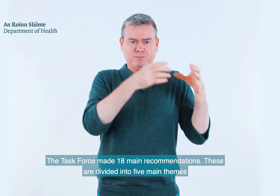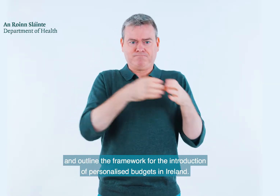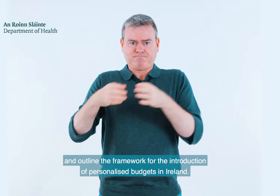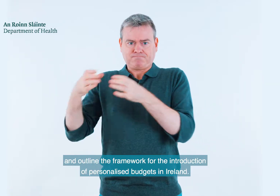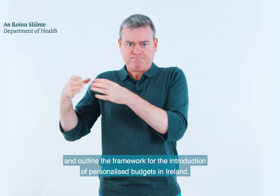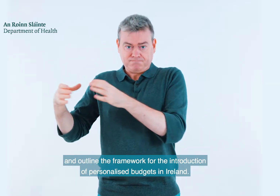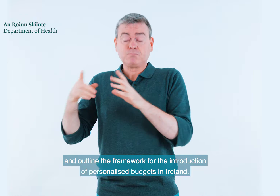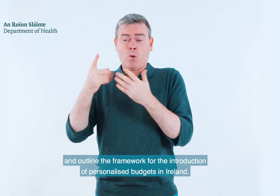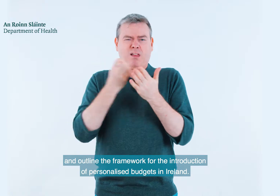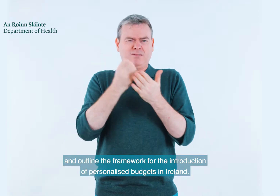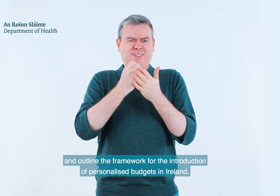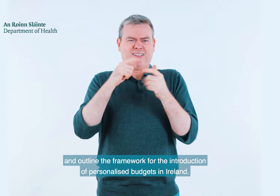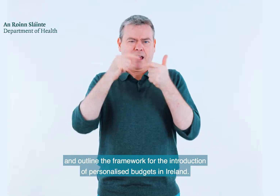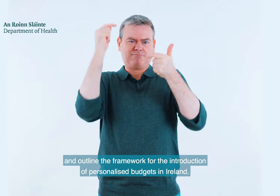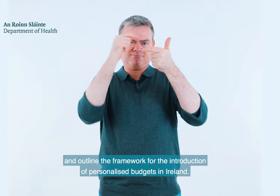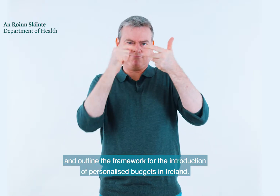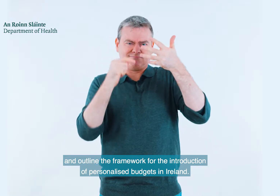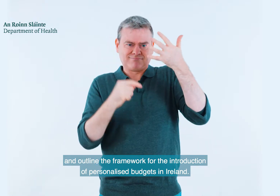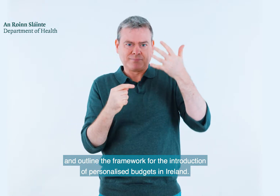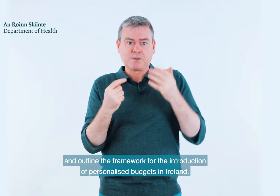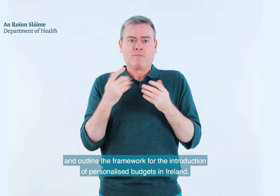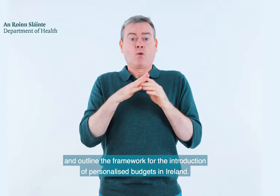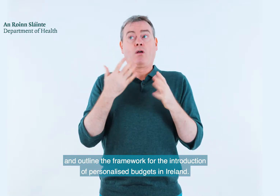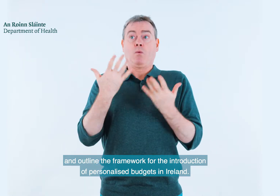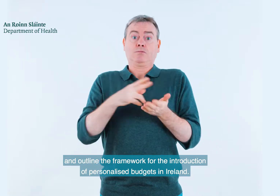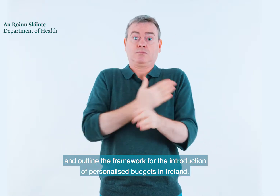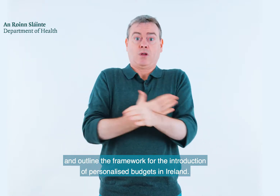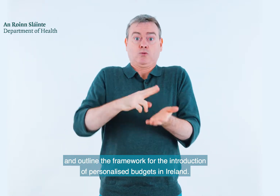and outline the framework for the introduction of personalised budgets in Ireland.